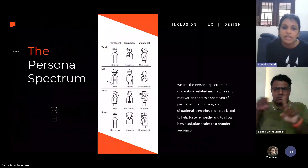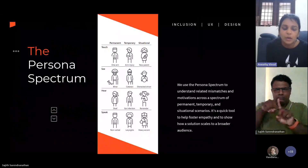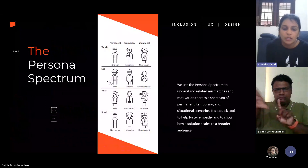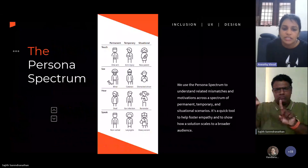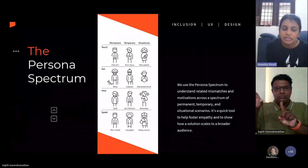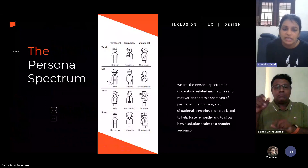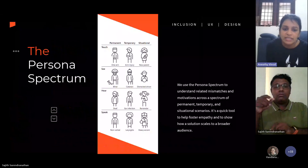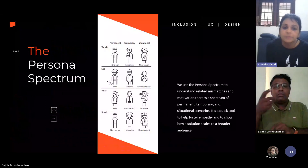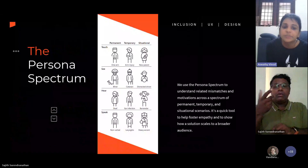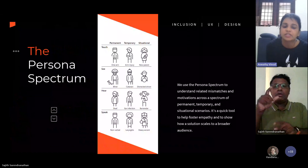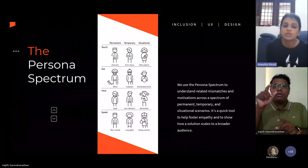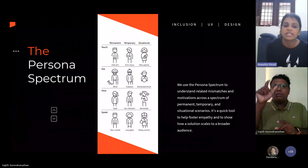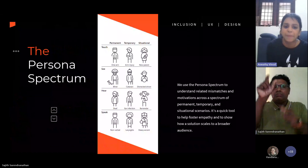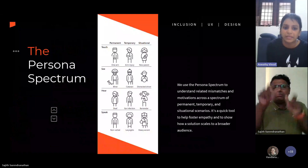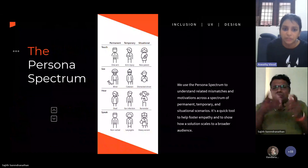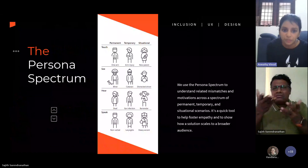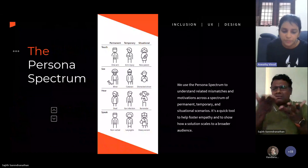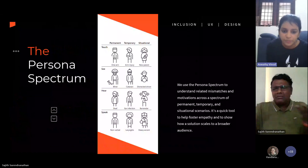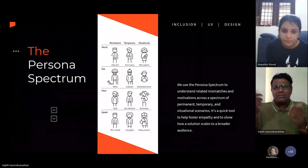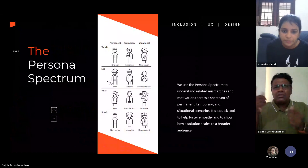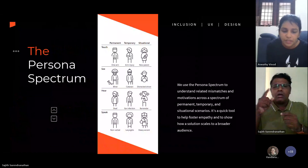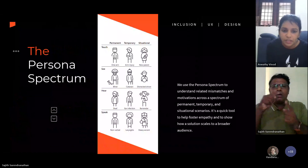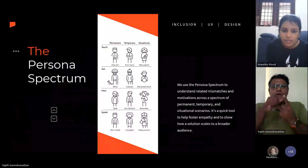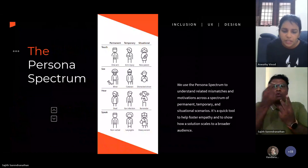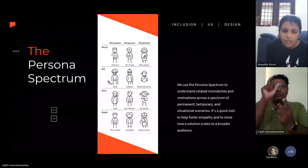What you see now on screen is a persona spectrum.